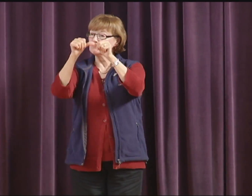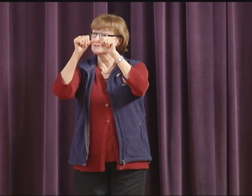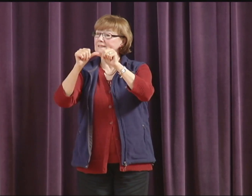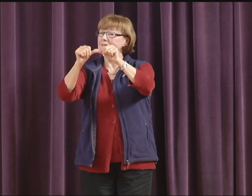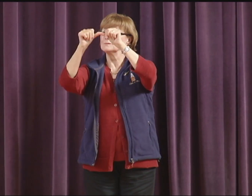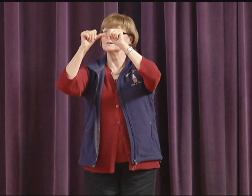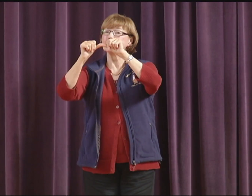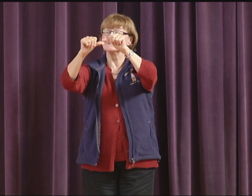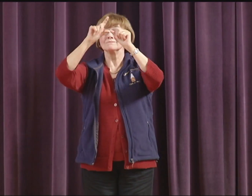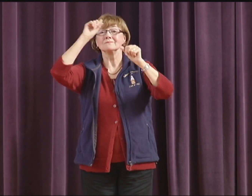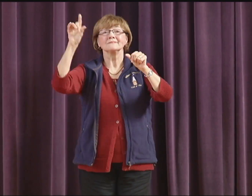But